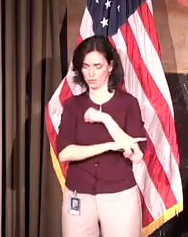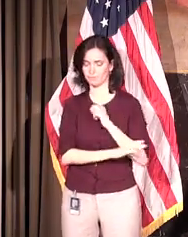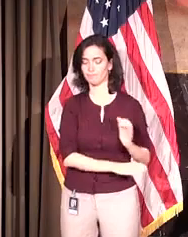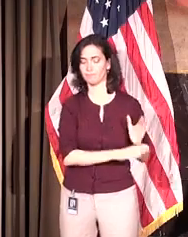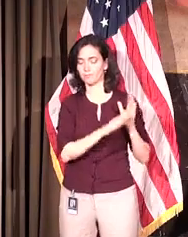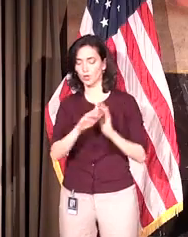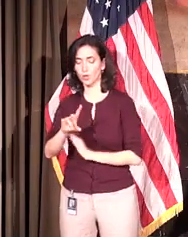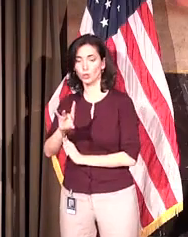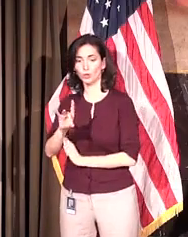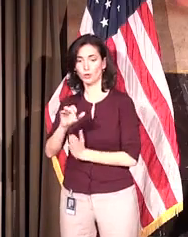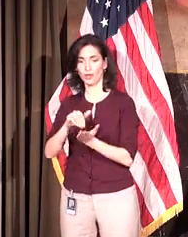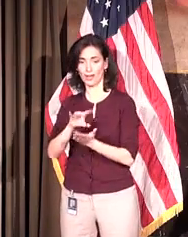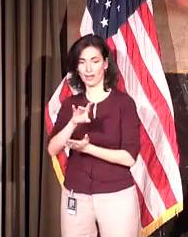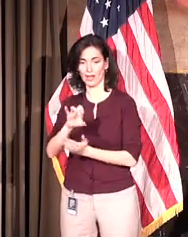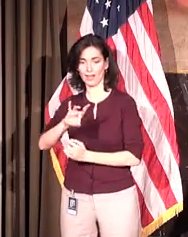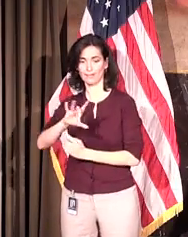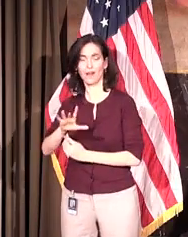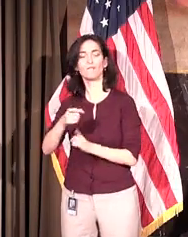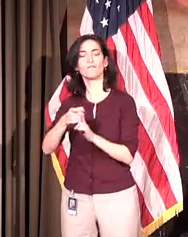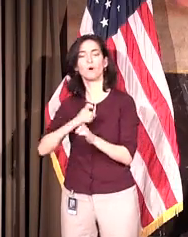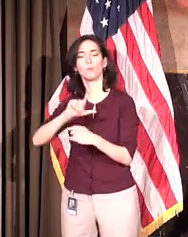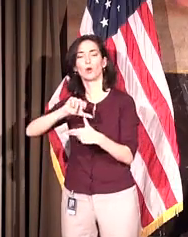2,885 are Hurricane Laura invitees.